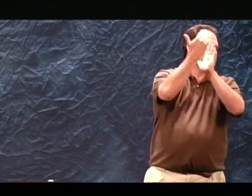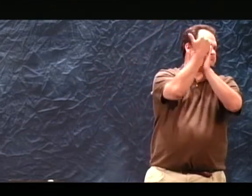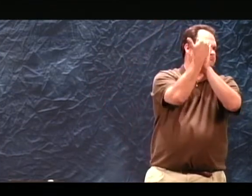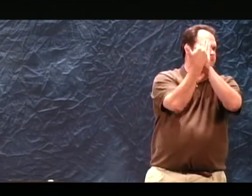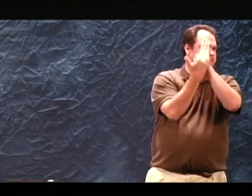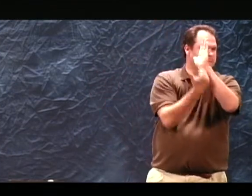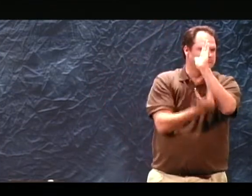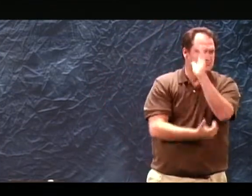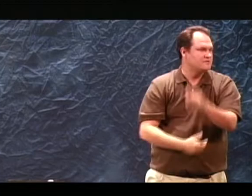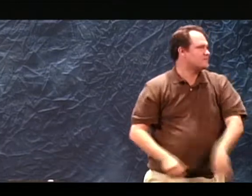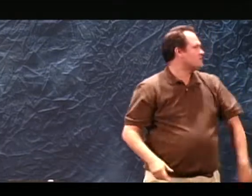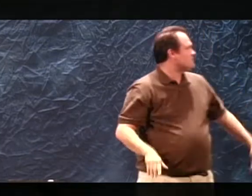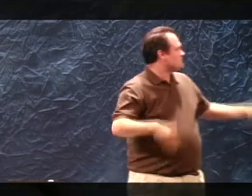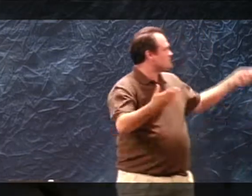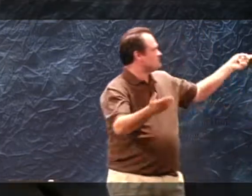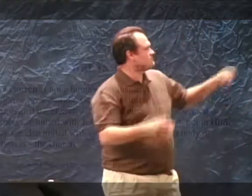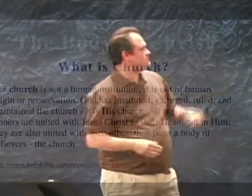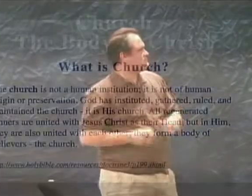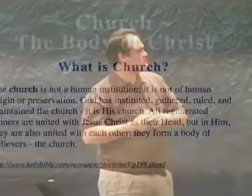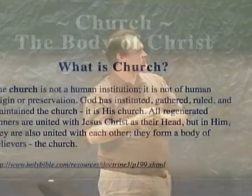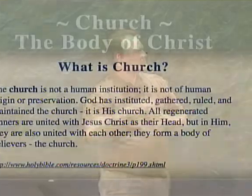and we will be looking at many more verses